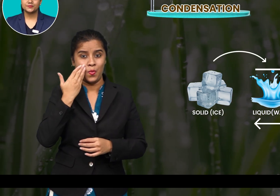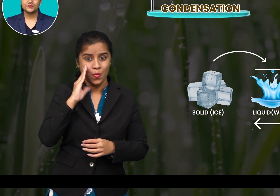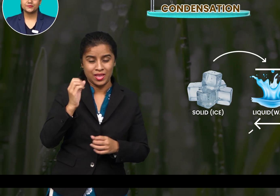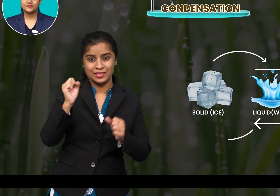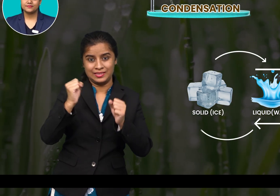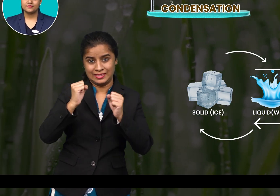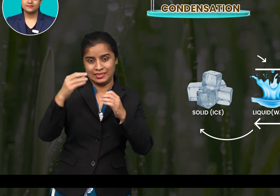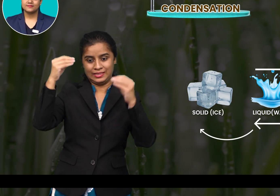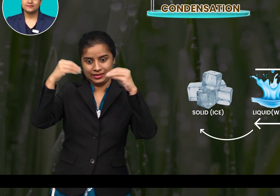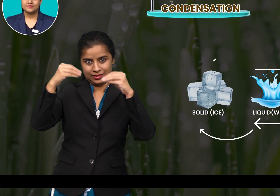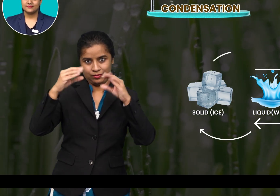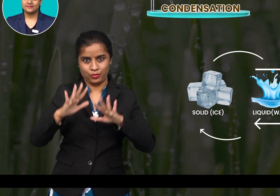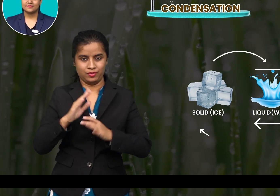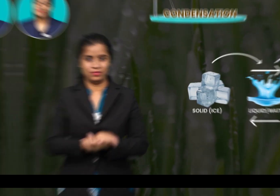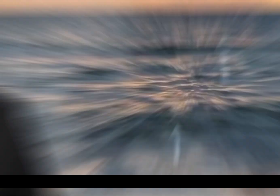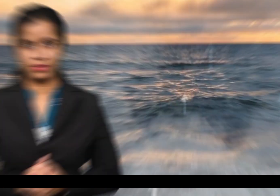condensation.